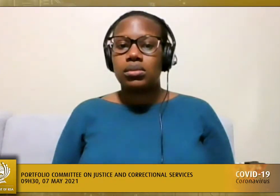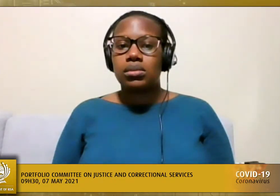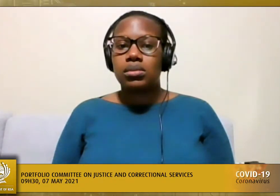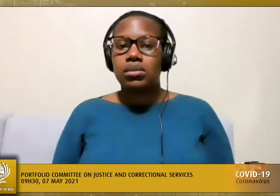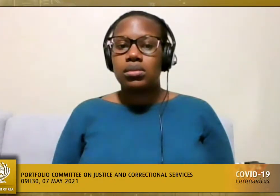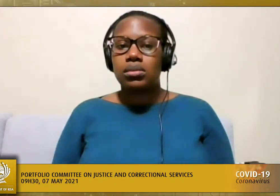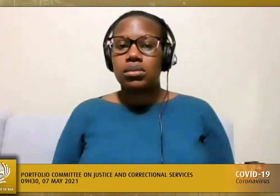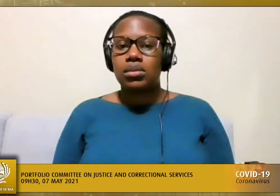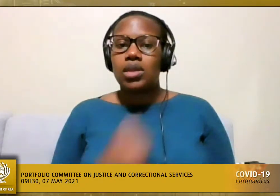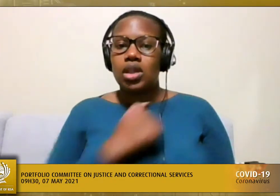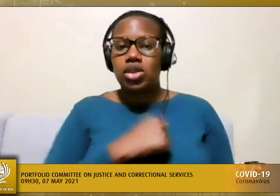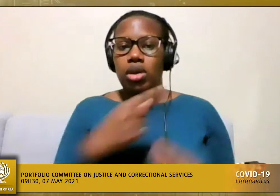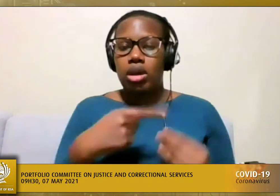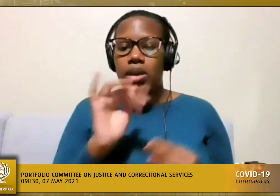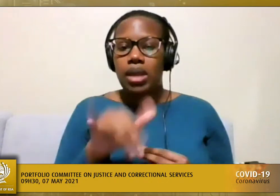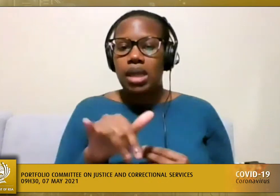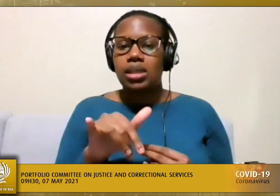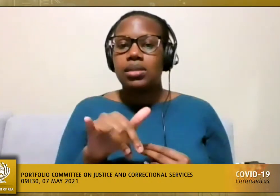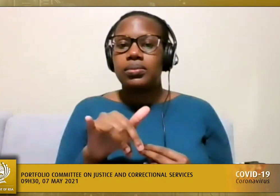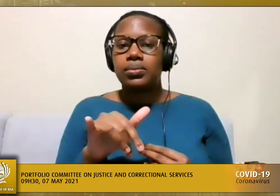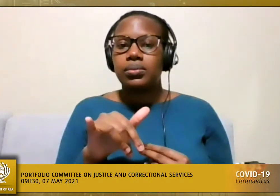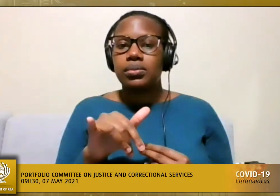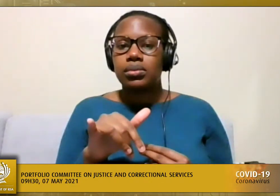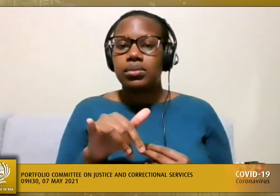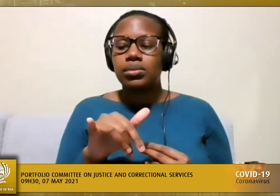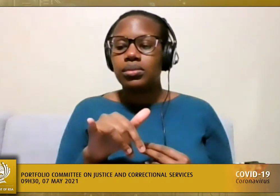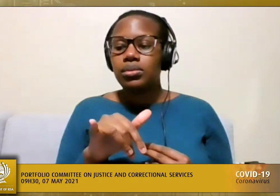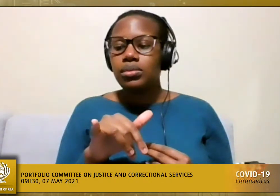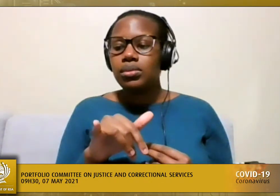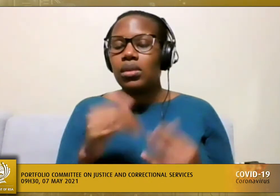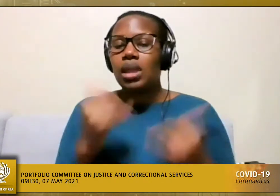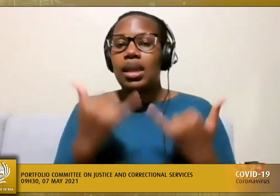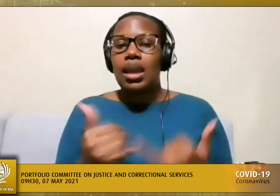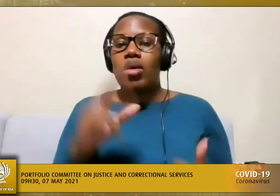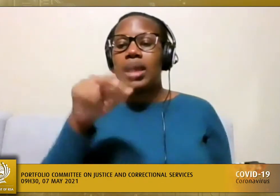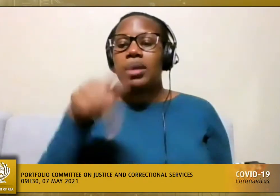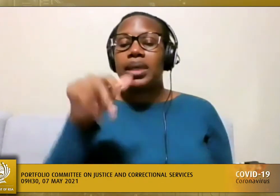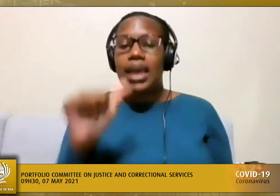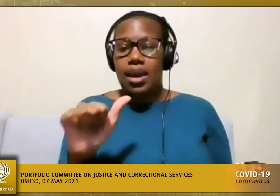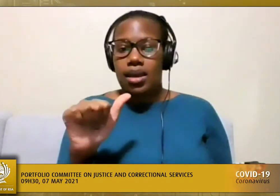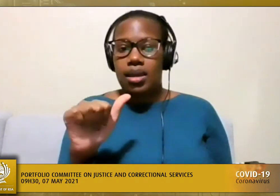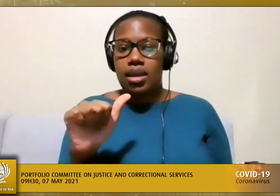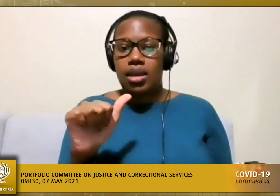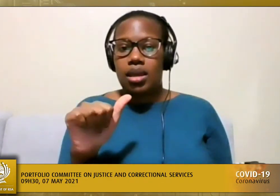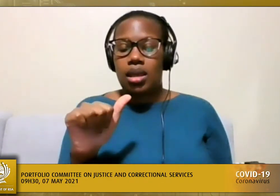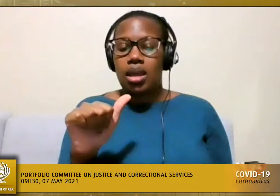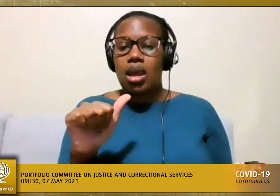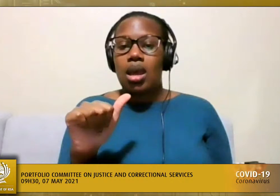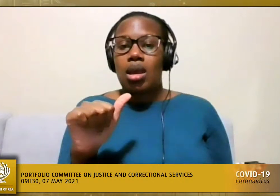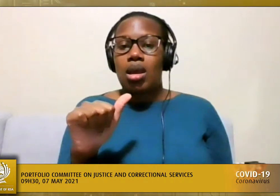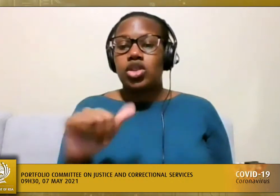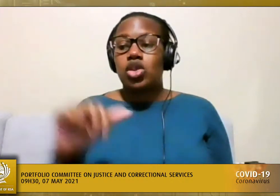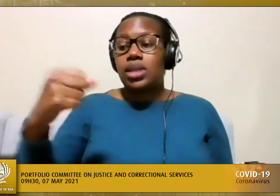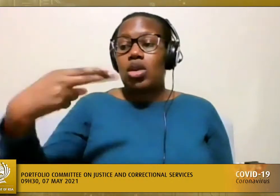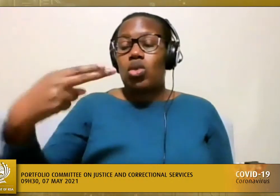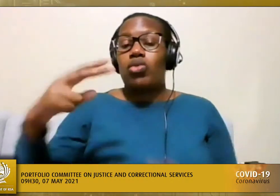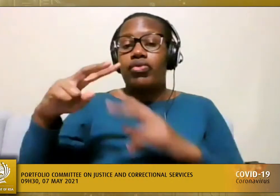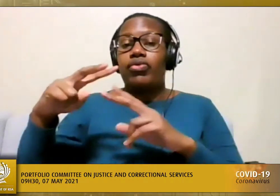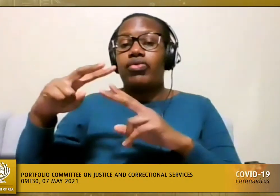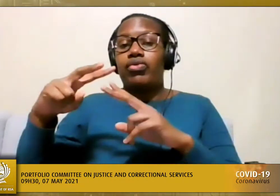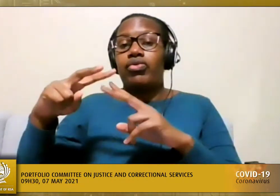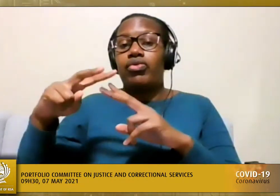sorry about that um now the NPA um although the the steinhoff invest the the the